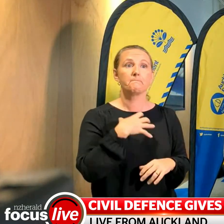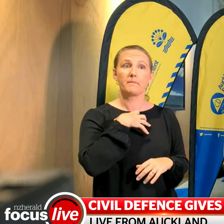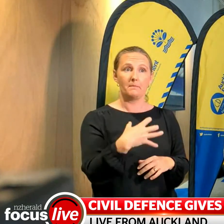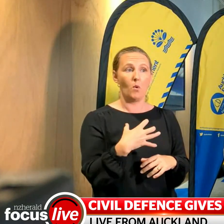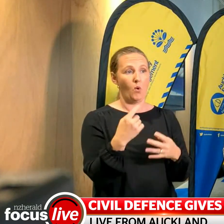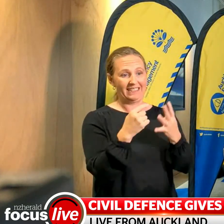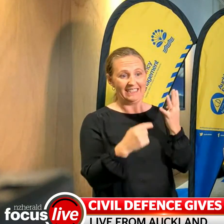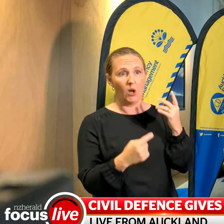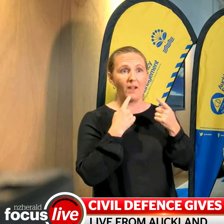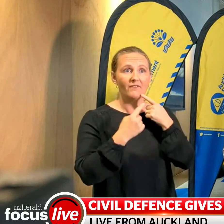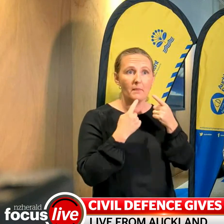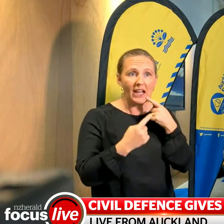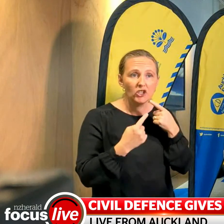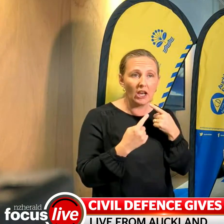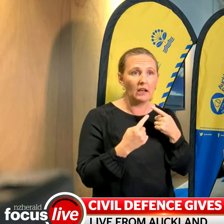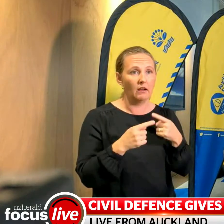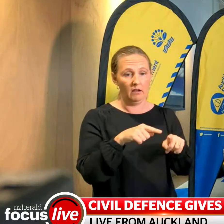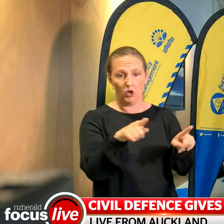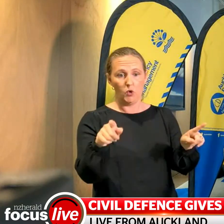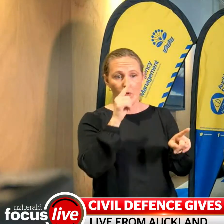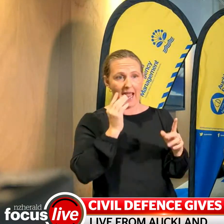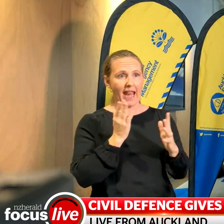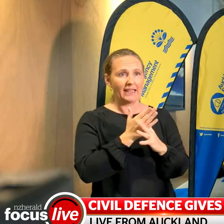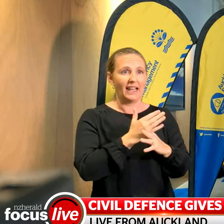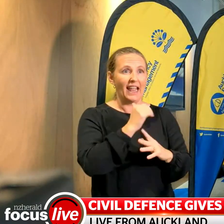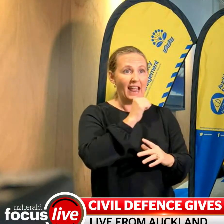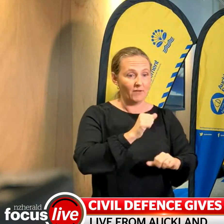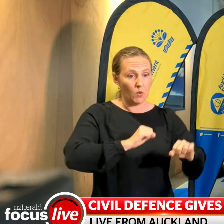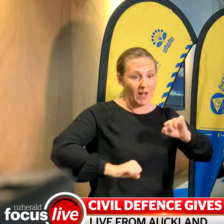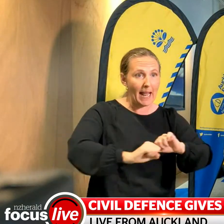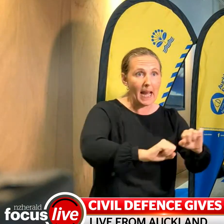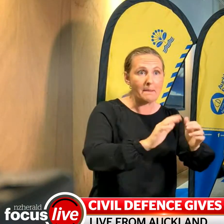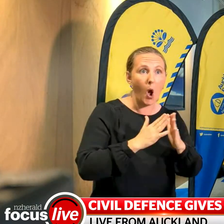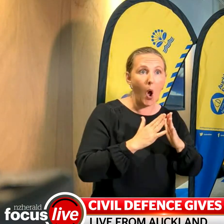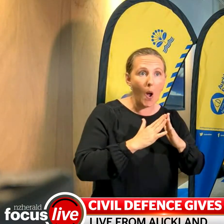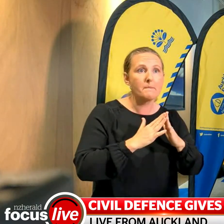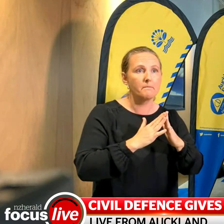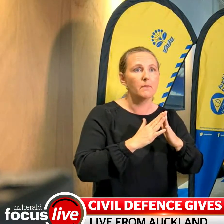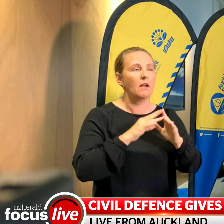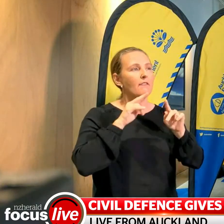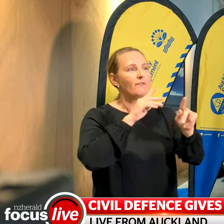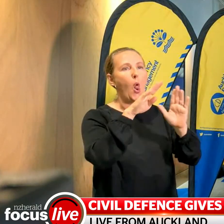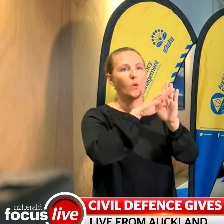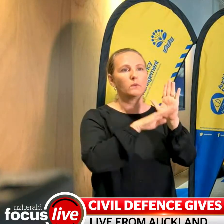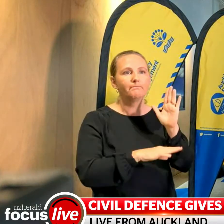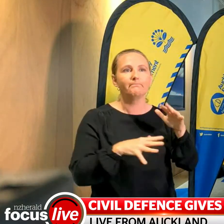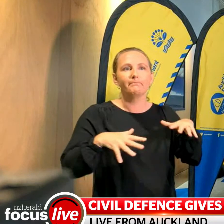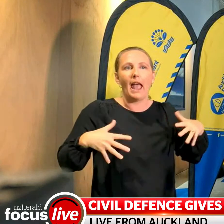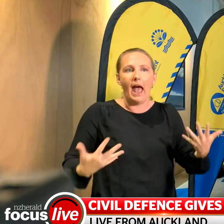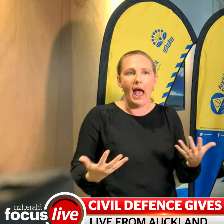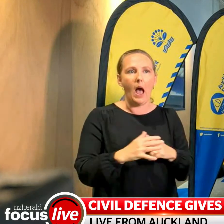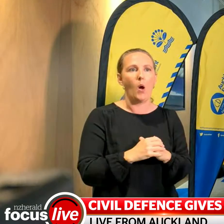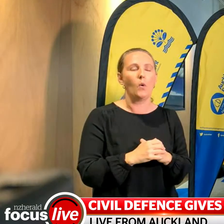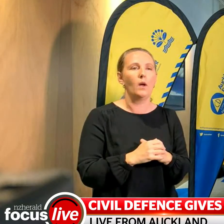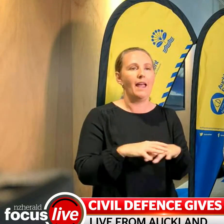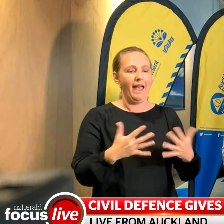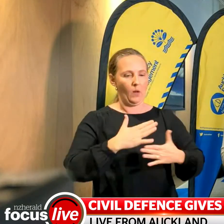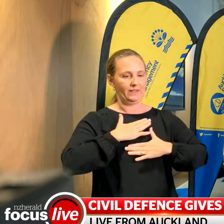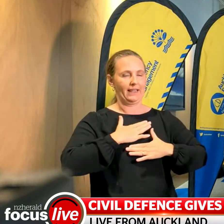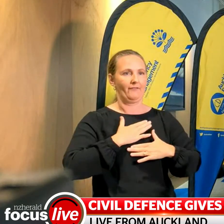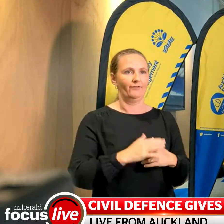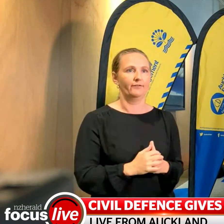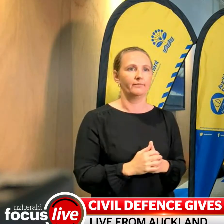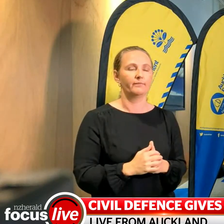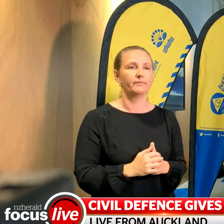people can access around just what to think about if you're doing that clean-up activity at home. Just how you go about that, how you stay